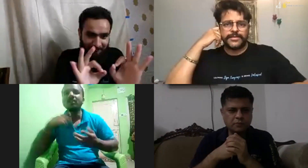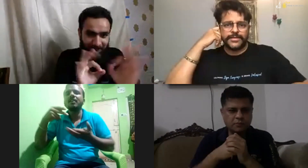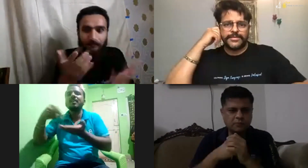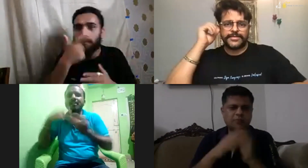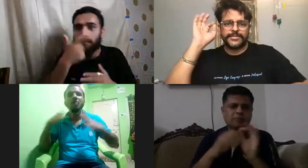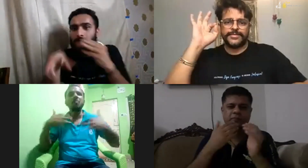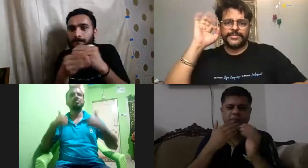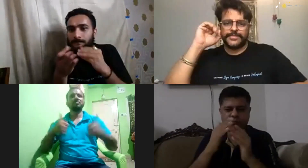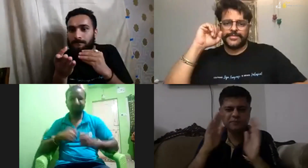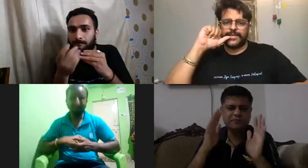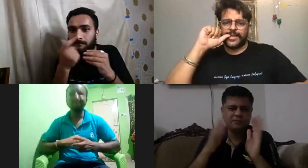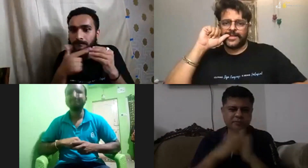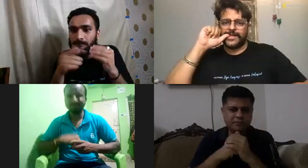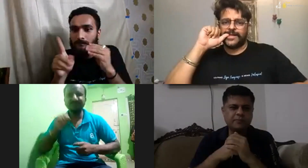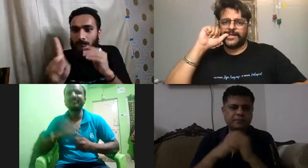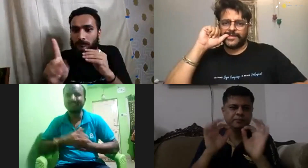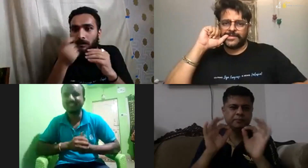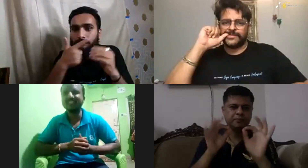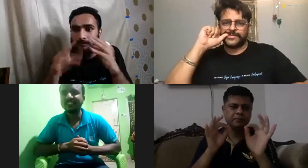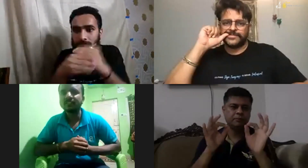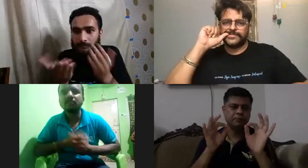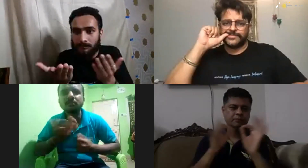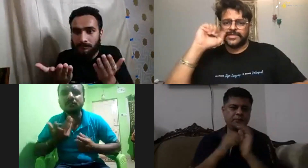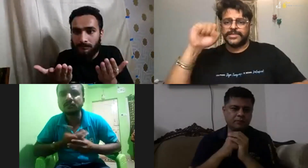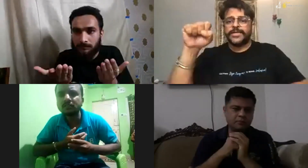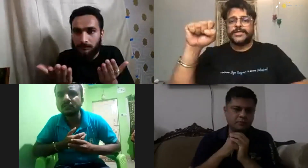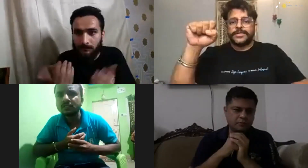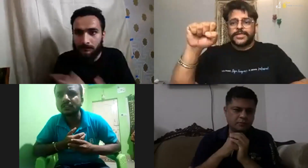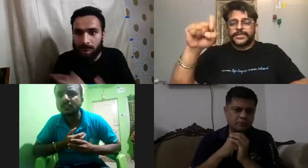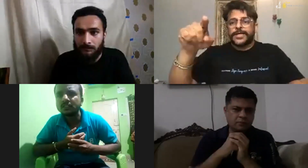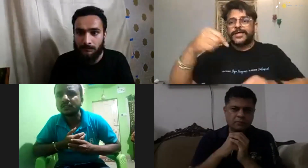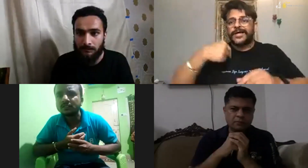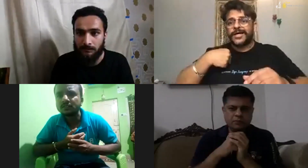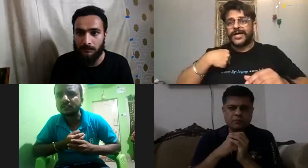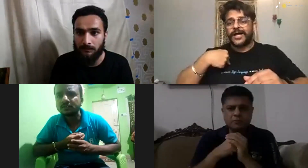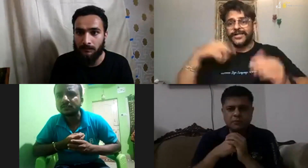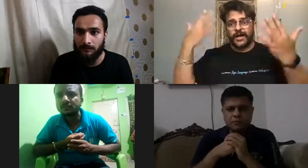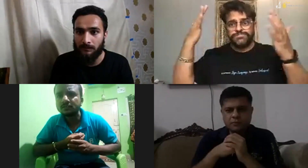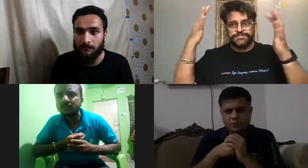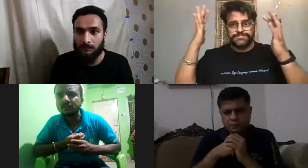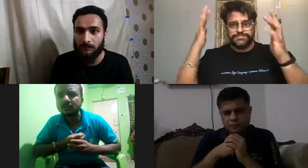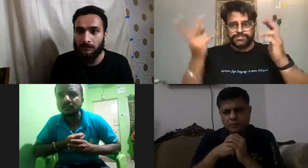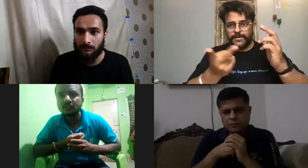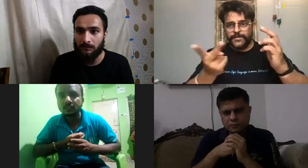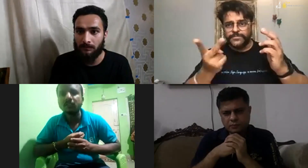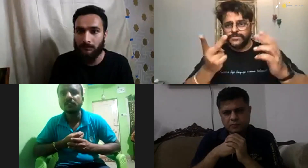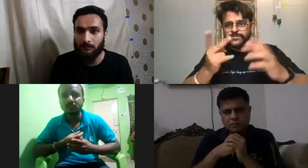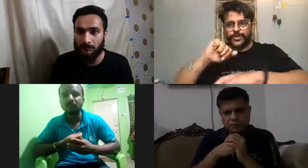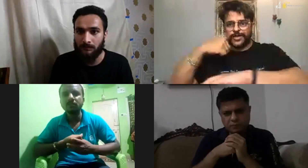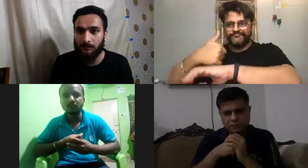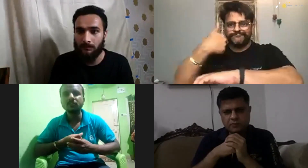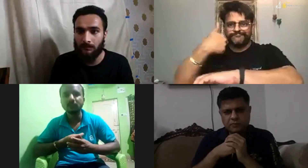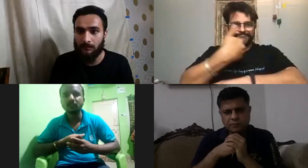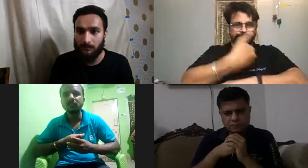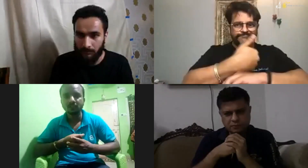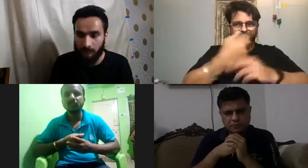it's a great success story. Thank you so much. Dr. Alam, would you like to add something? Yeah. Um, Waving hands for the both